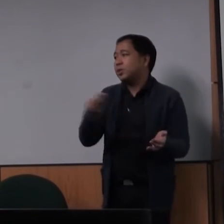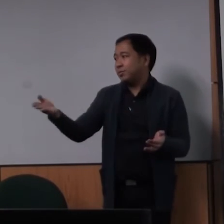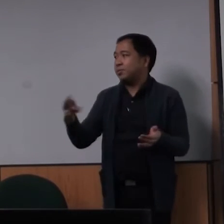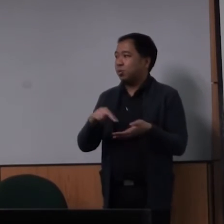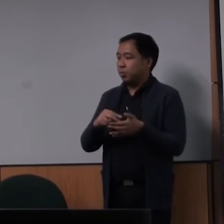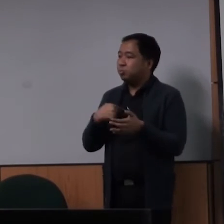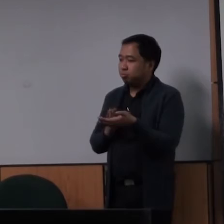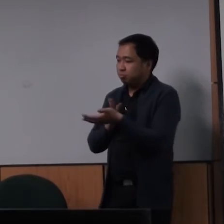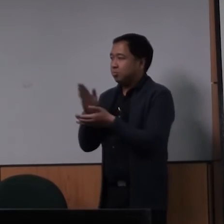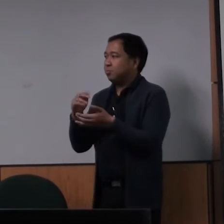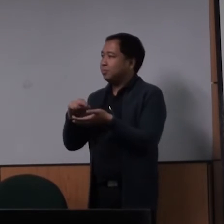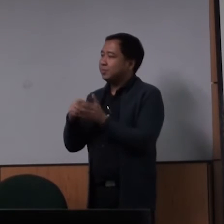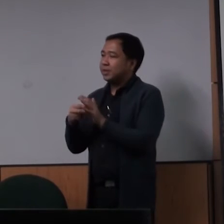client. So